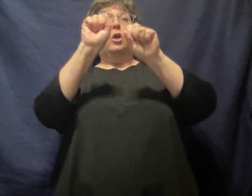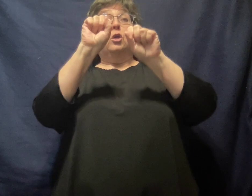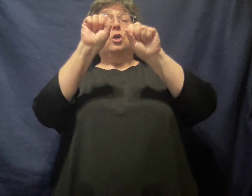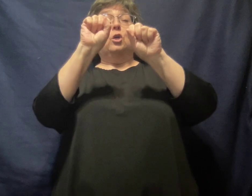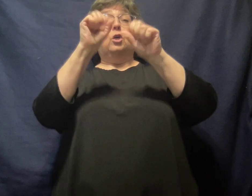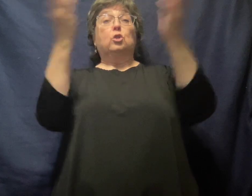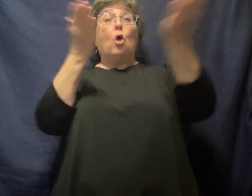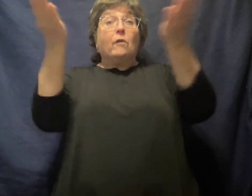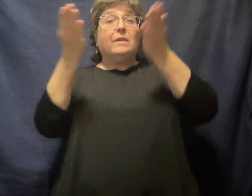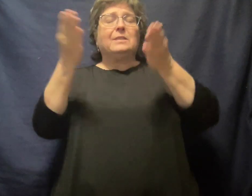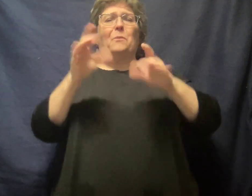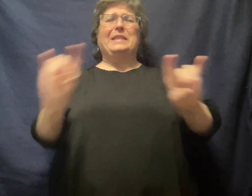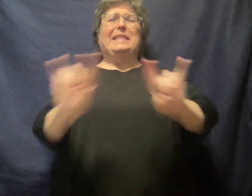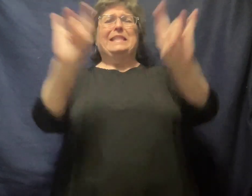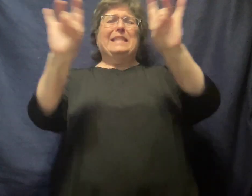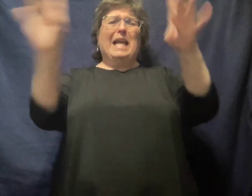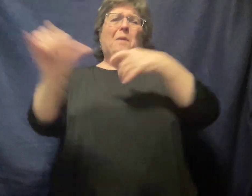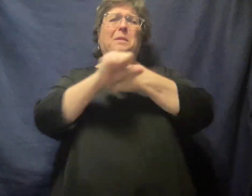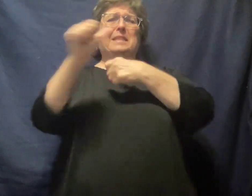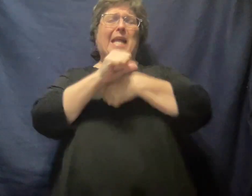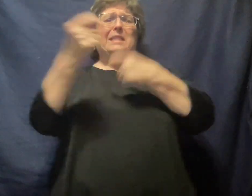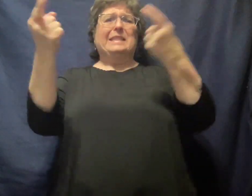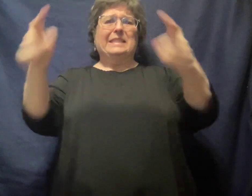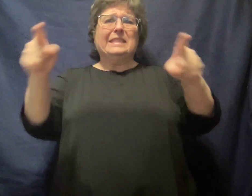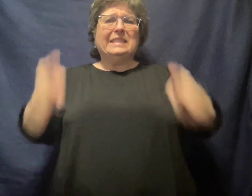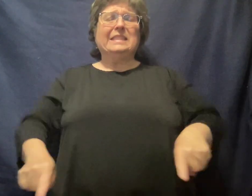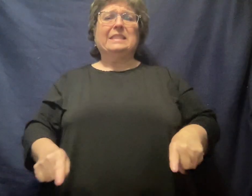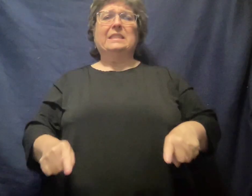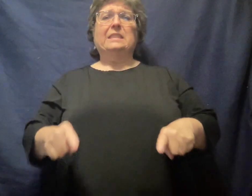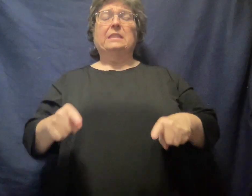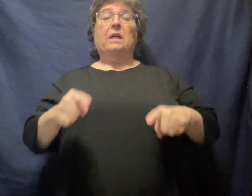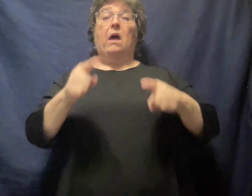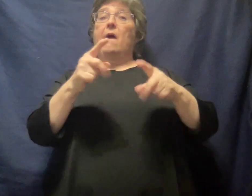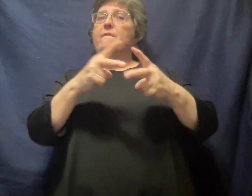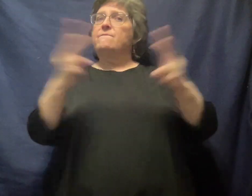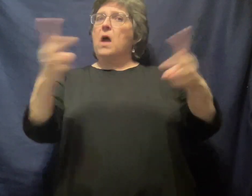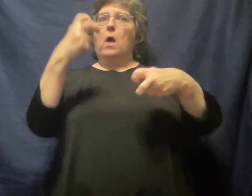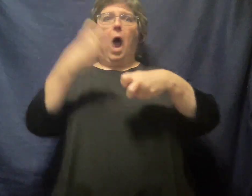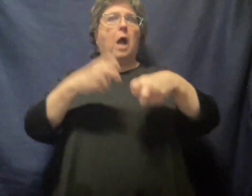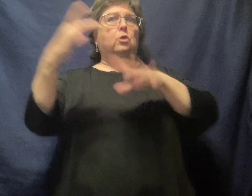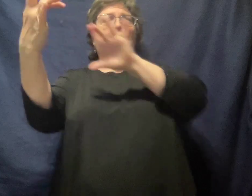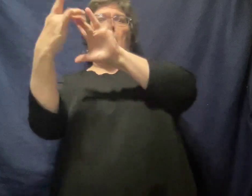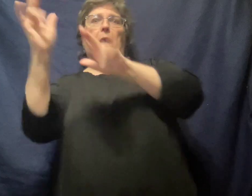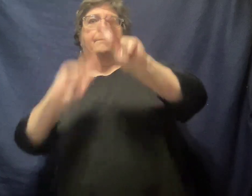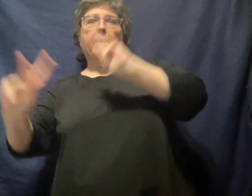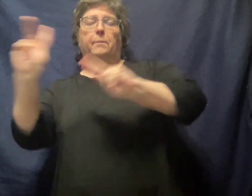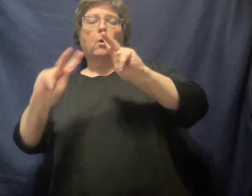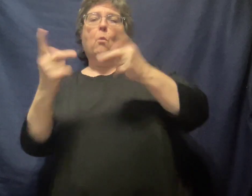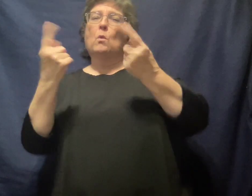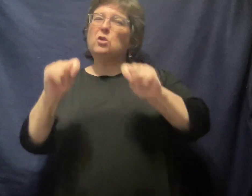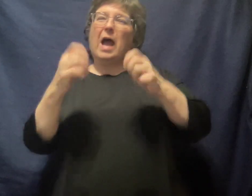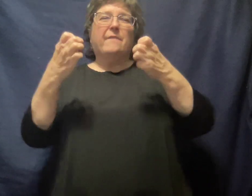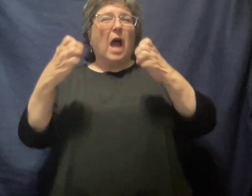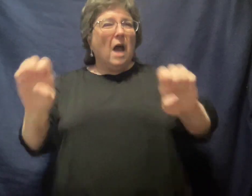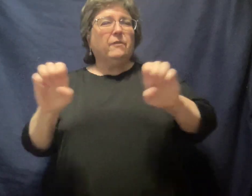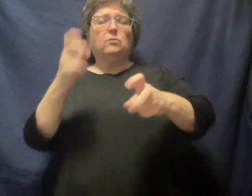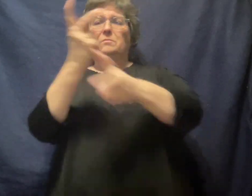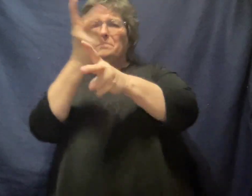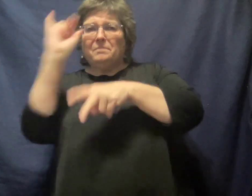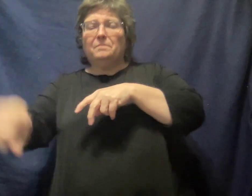with treacherous conditions that are going on outside, it is very difficult to get to people. We're making every effort to take care of that, but the more